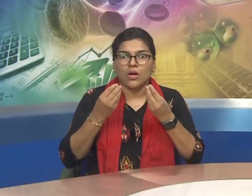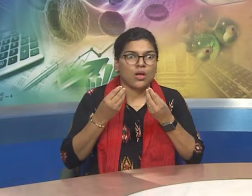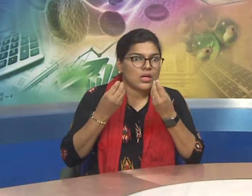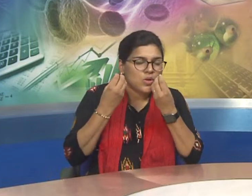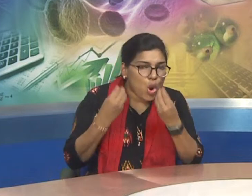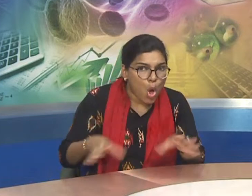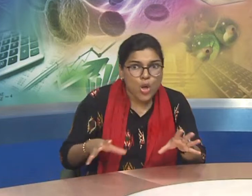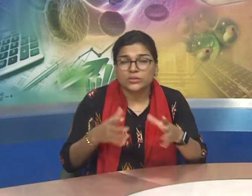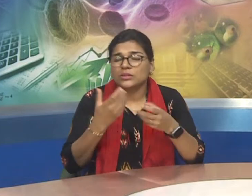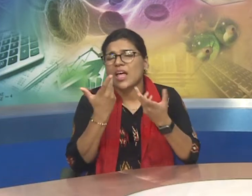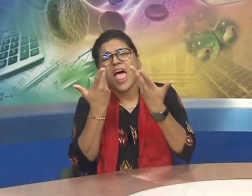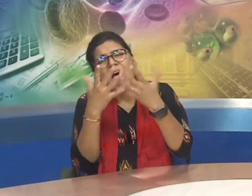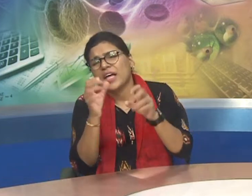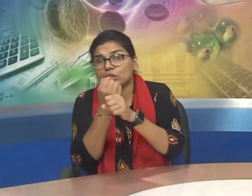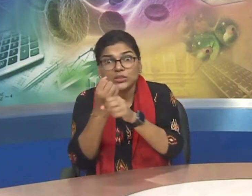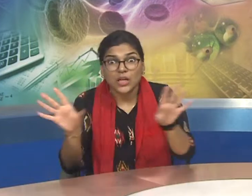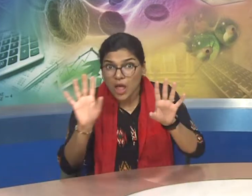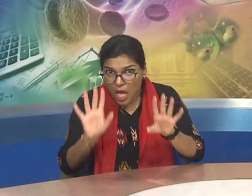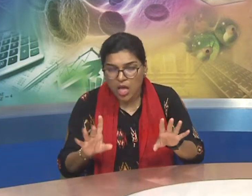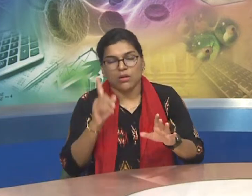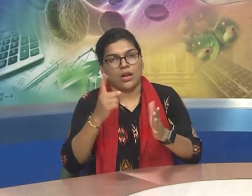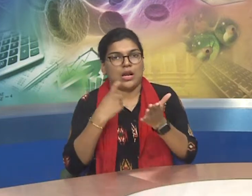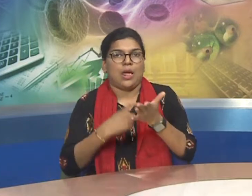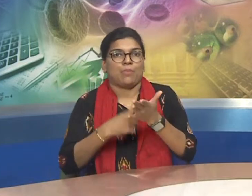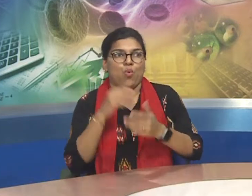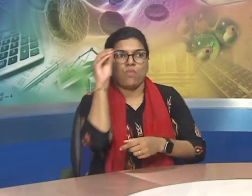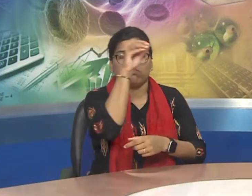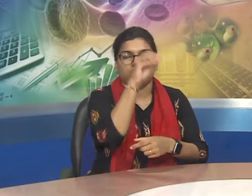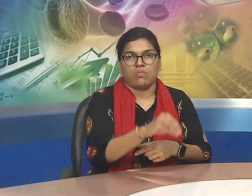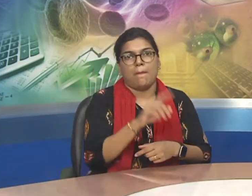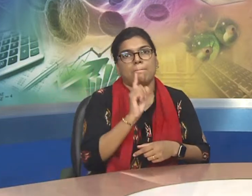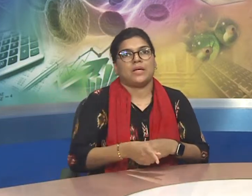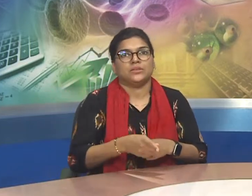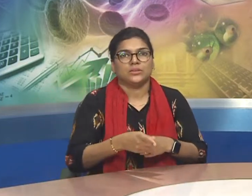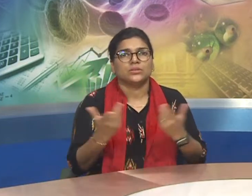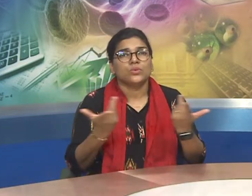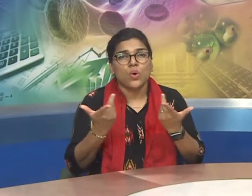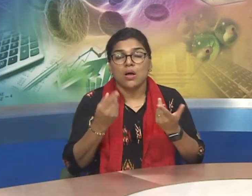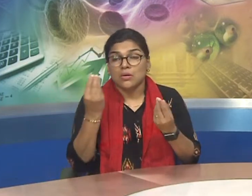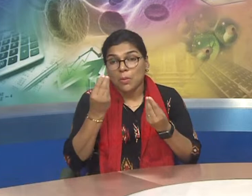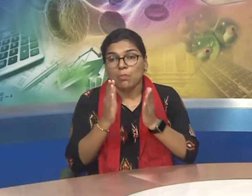the lost books, missing books and books sent for binding,